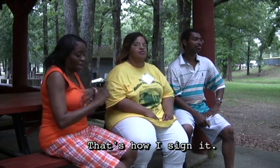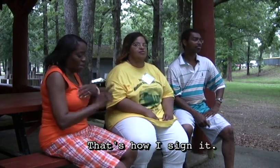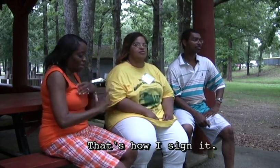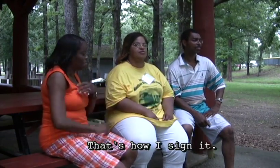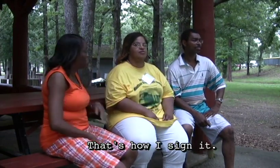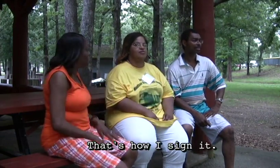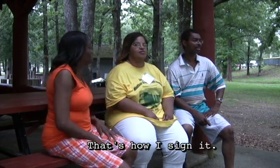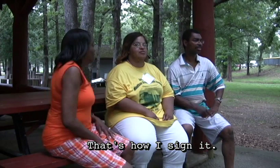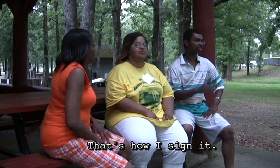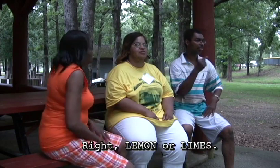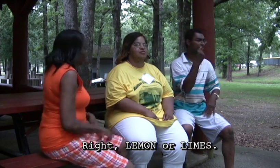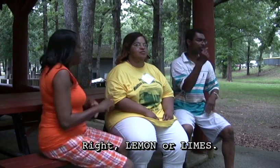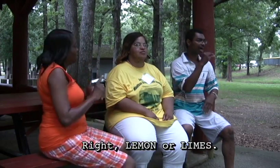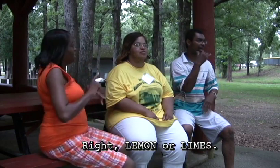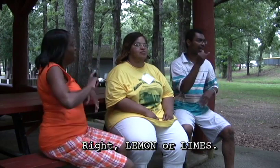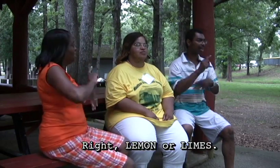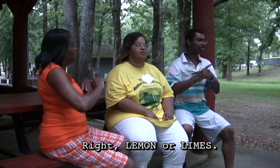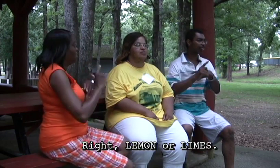how I sign it. Right, lemon or limes.